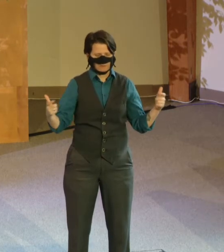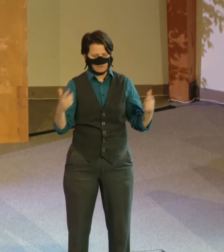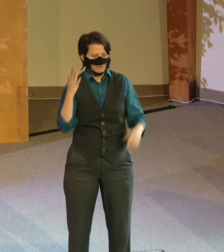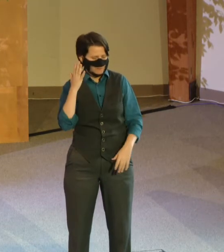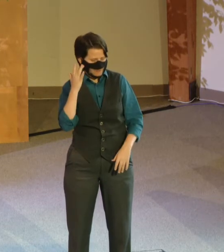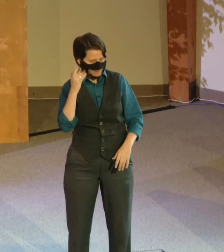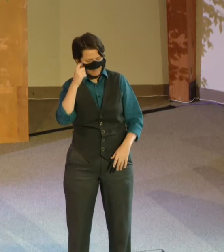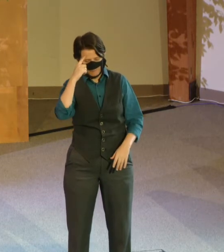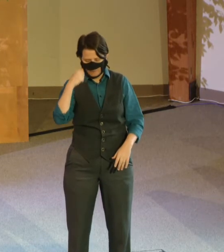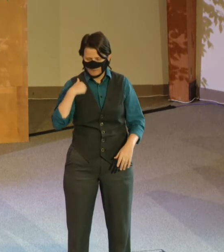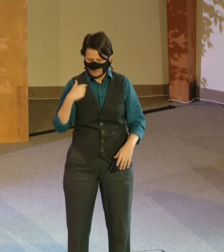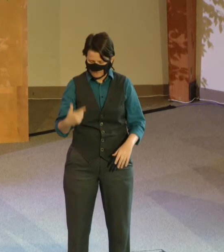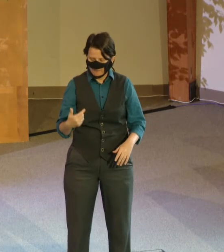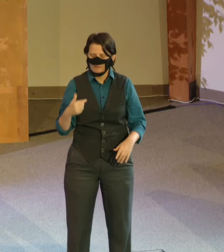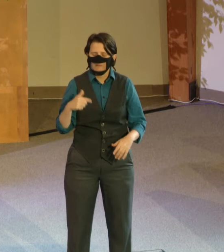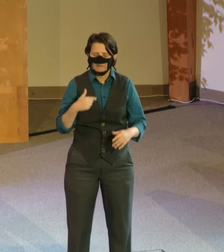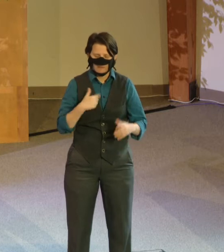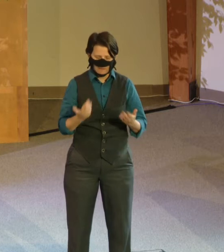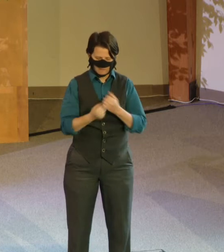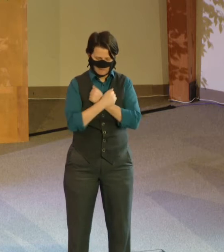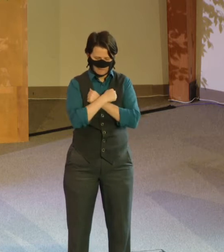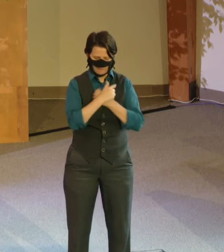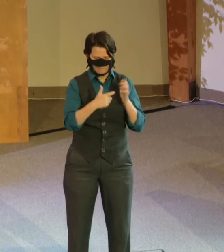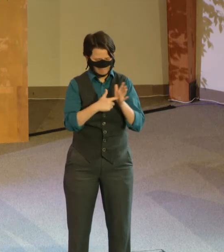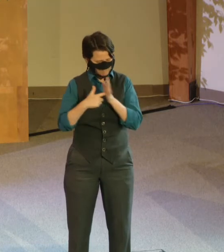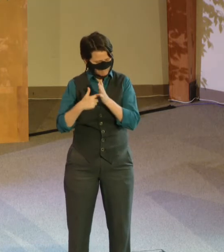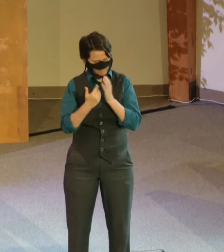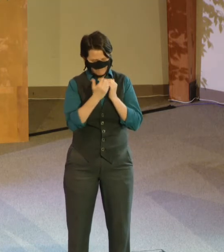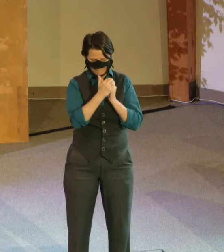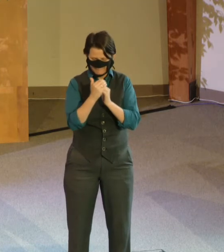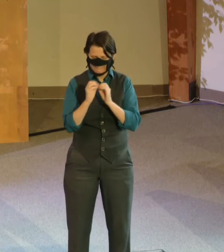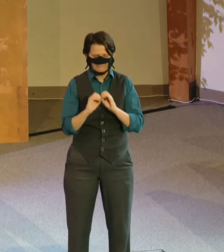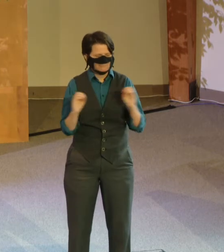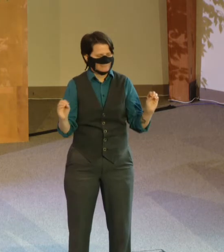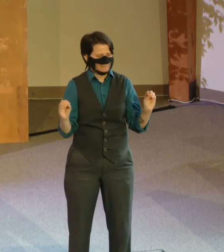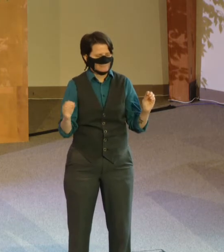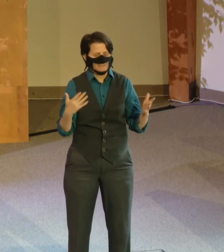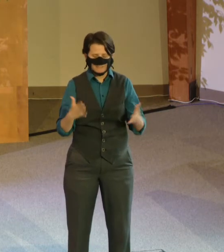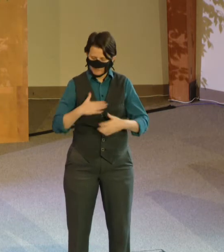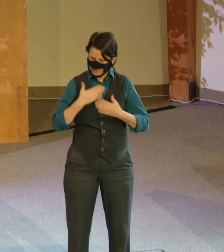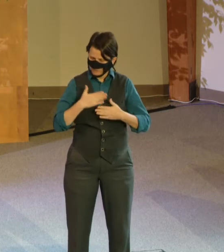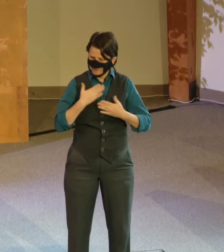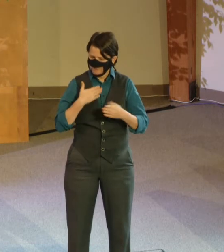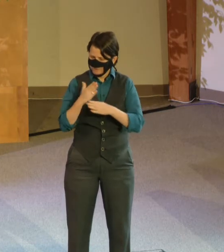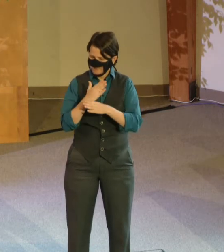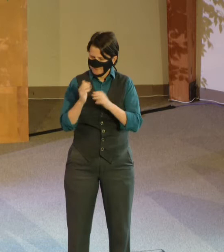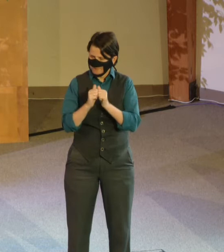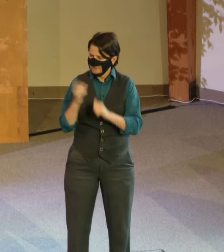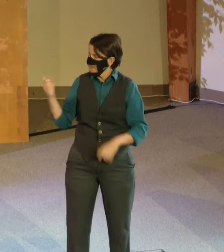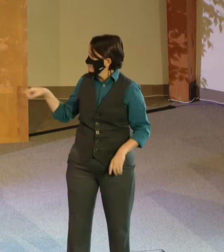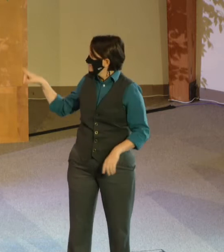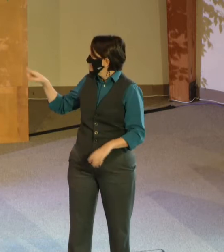unconditional love. And so it's our joy to share this unconditional love with all of you. We have a